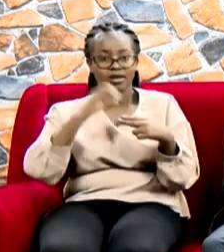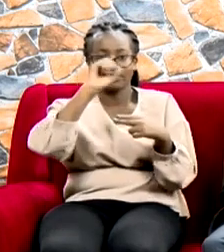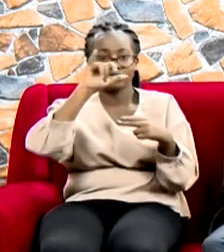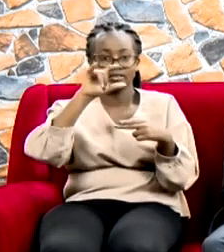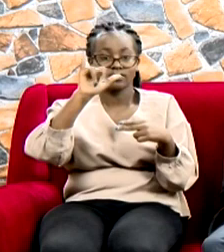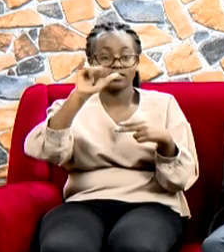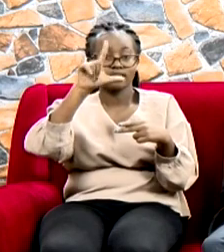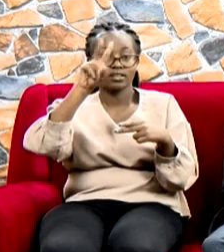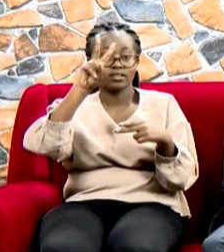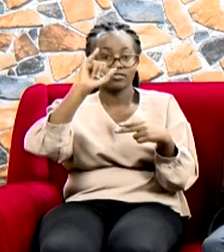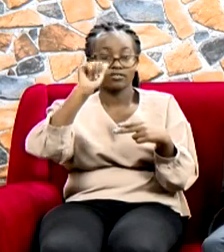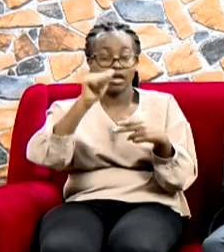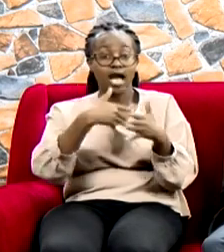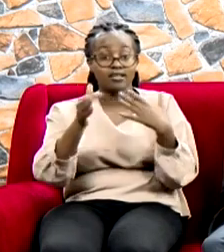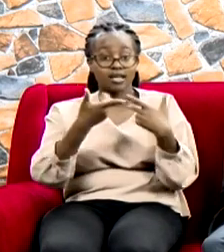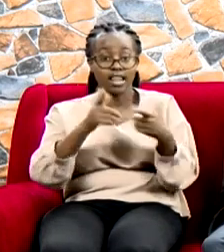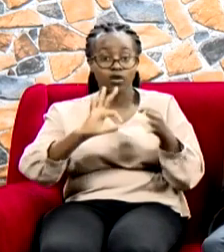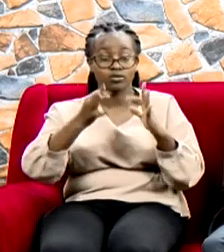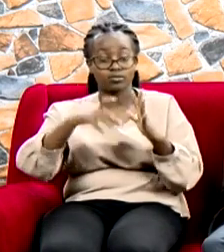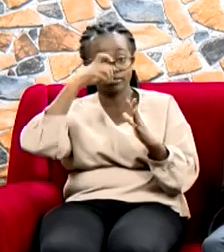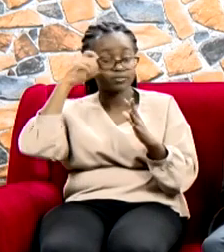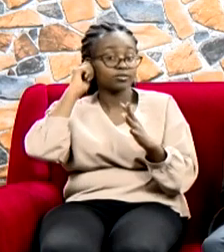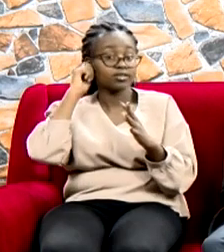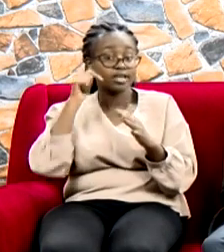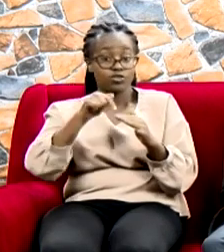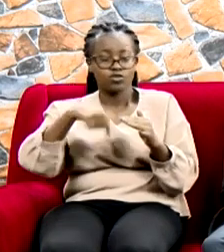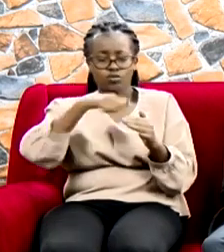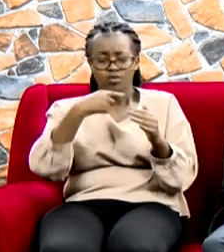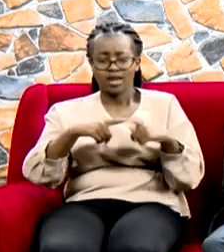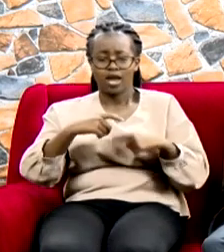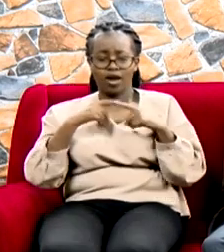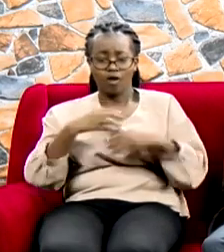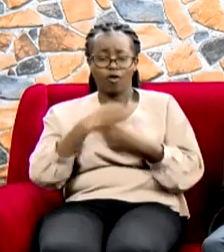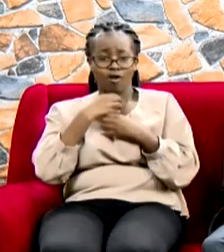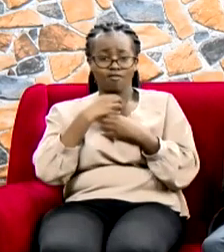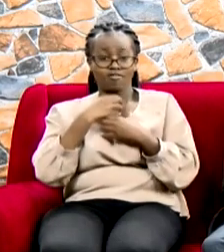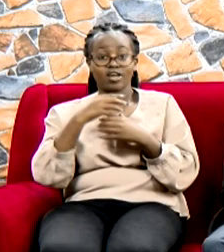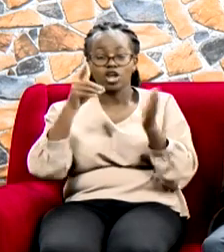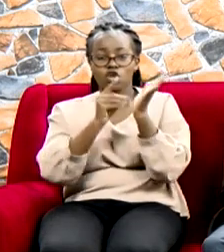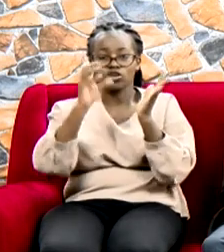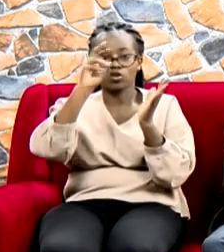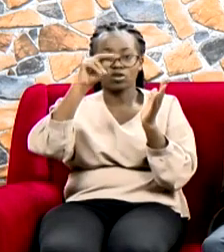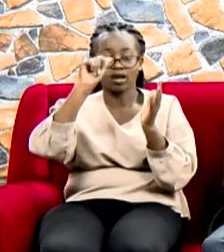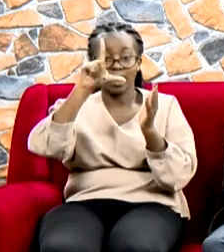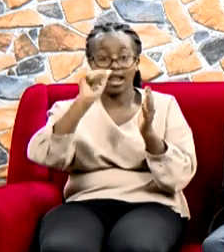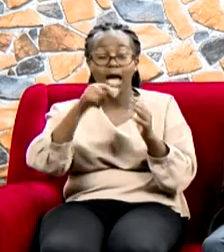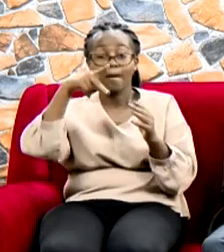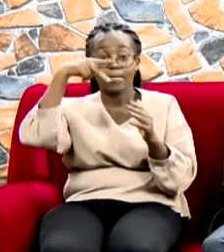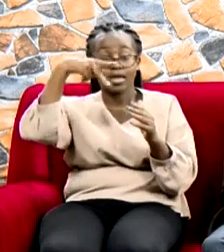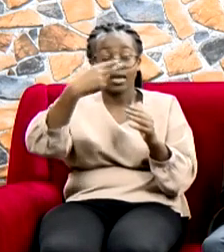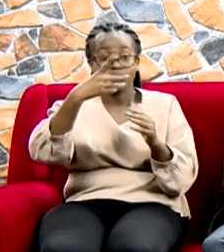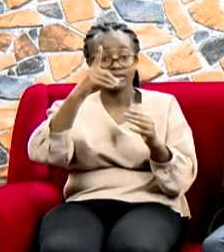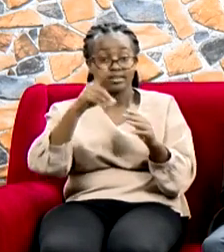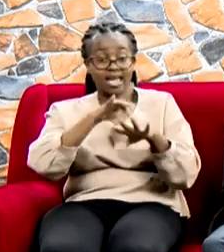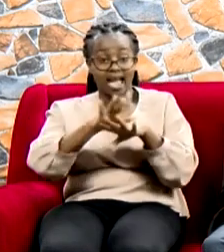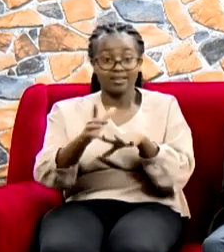Moraa, your host. Our interpreter is Maureen Maitha, and today we are hosting Dr. Onala, PhD, early